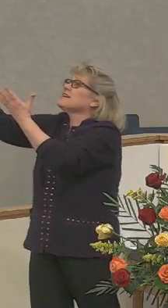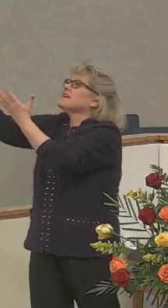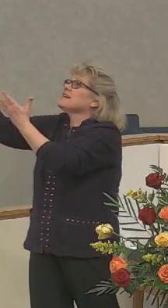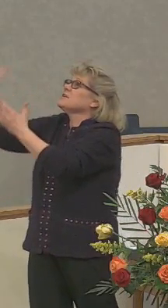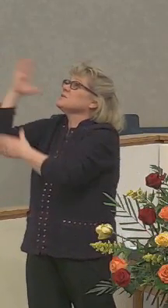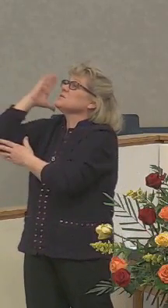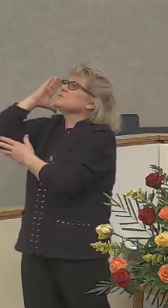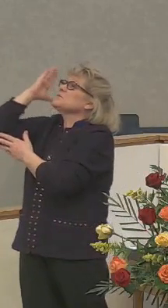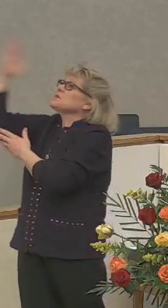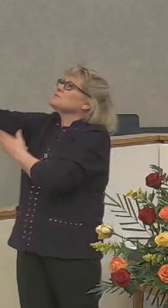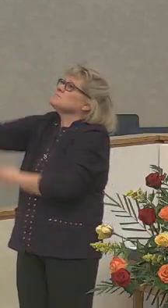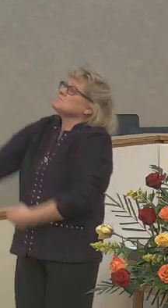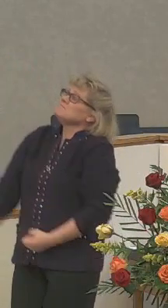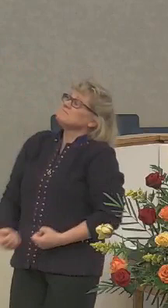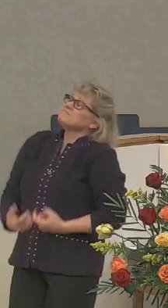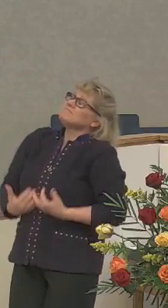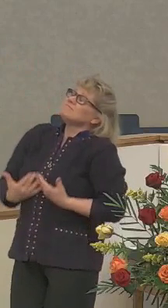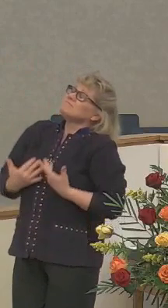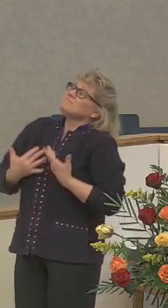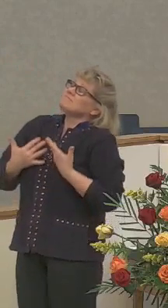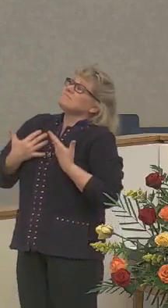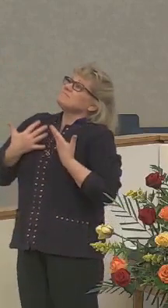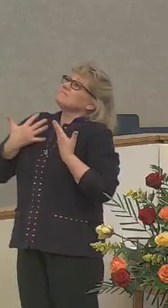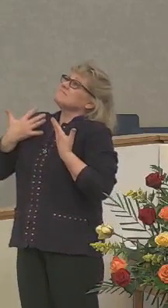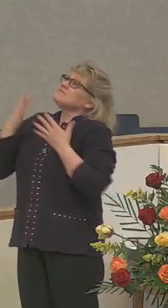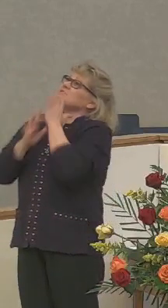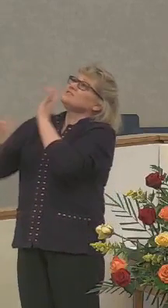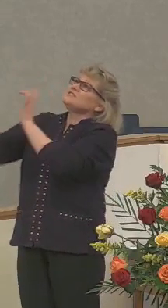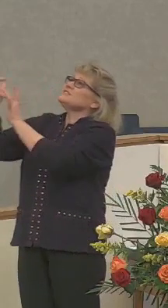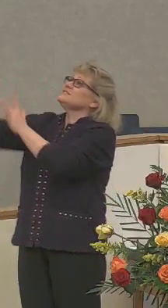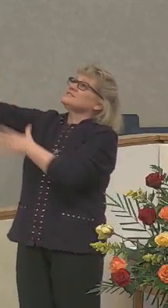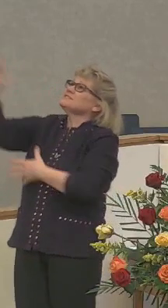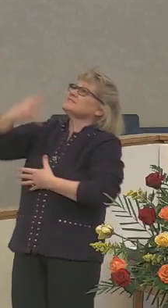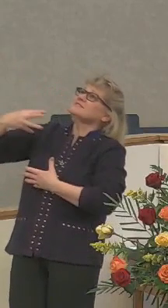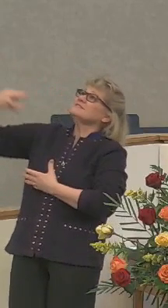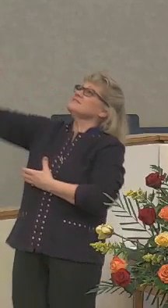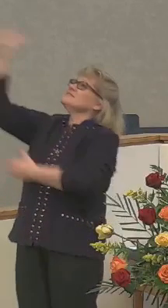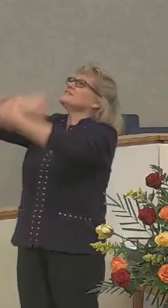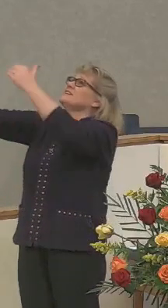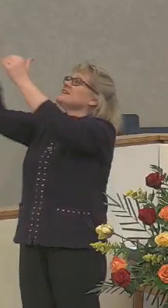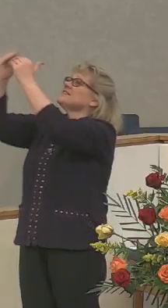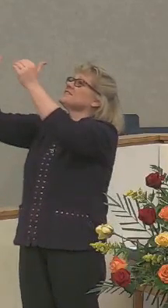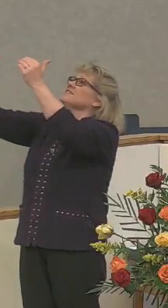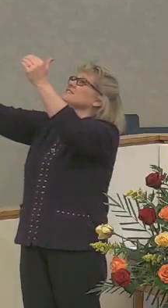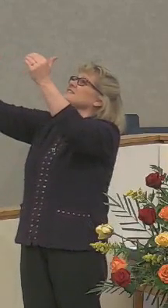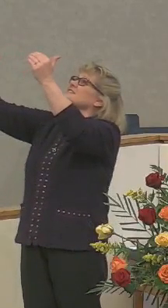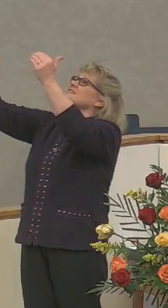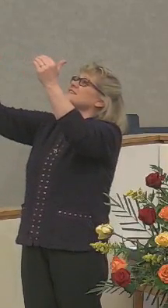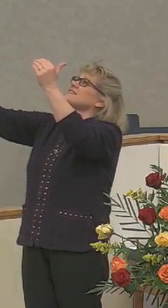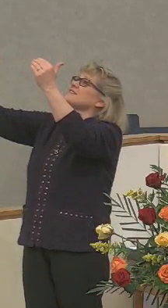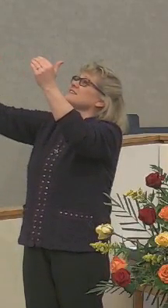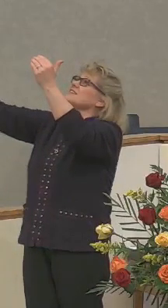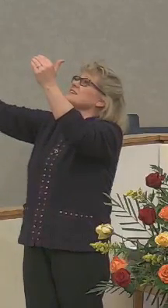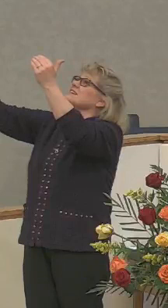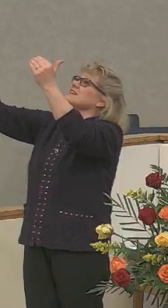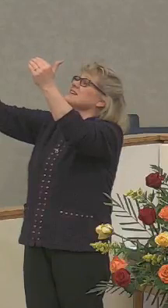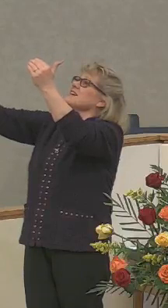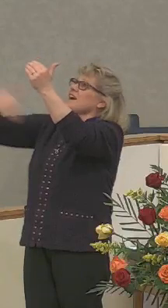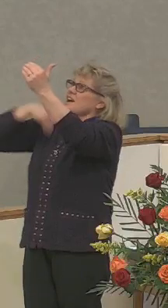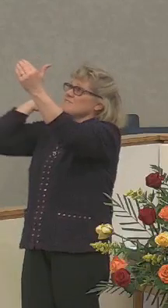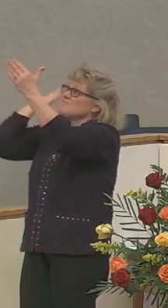'twill enhance all the rapture of heaven when I've